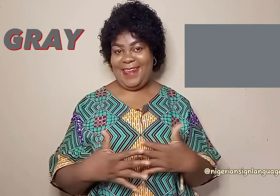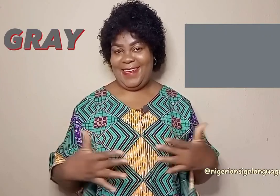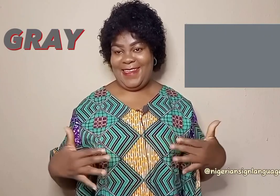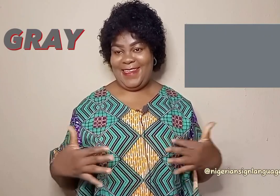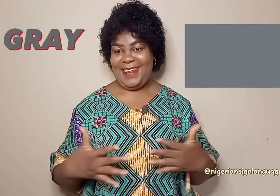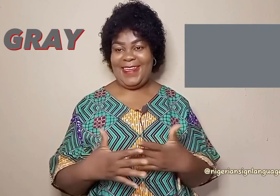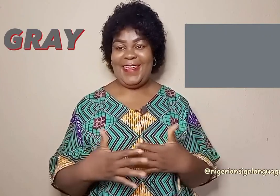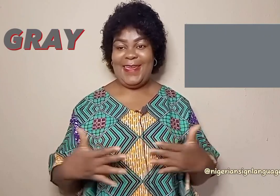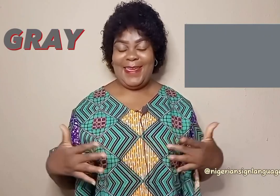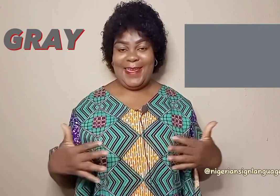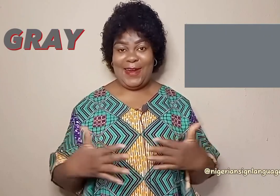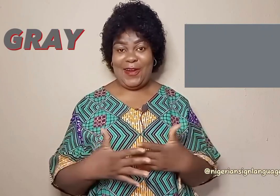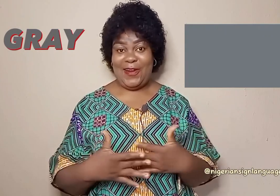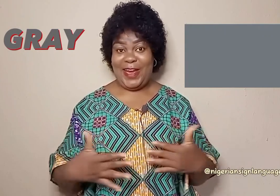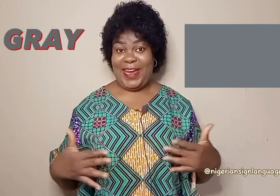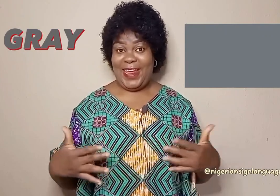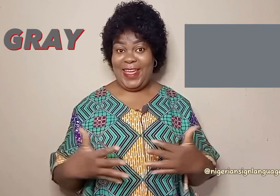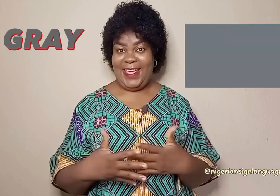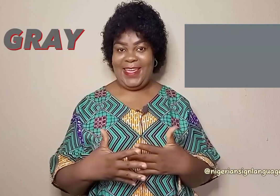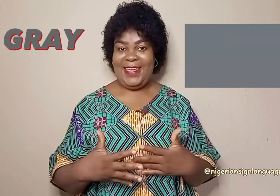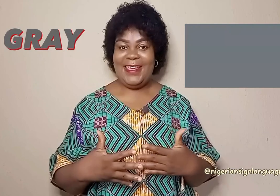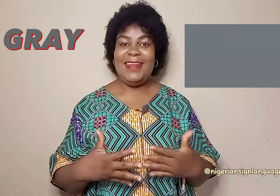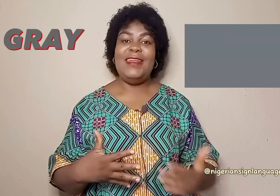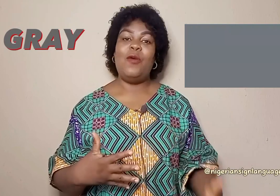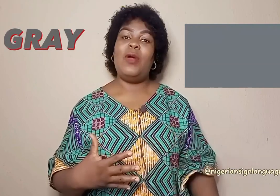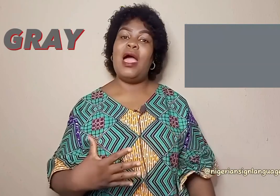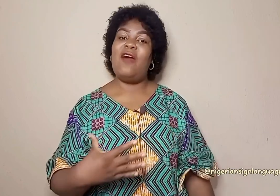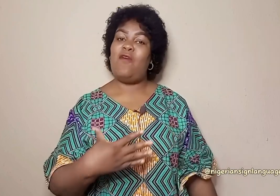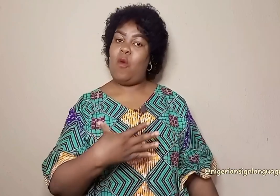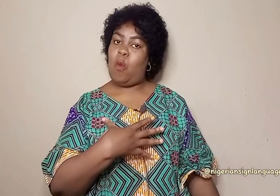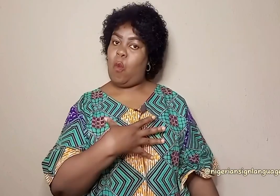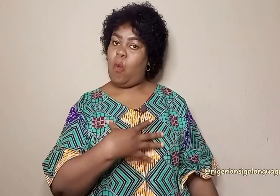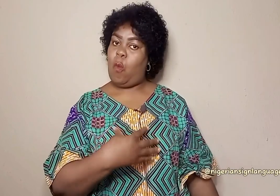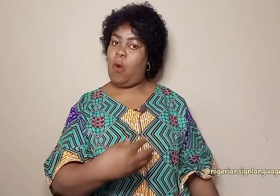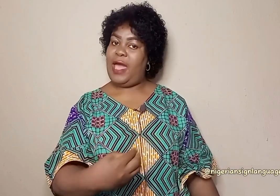gray, gray. Then we have white,